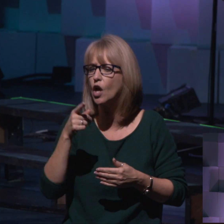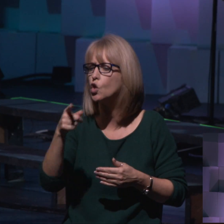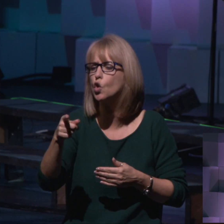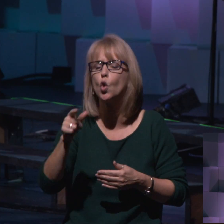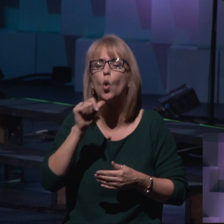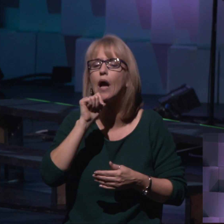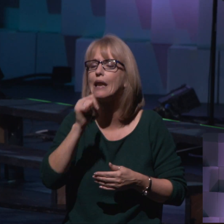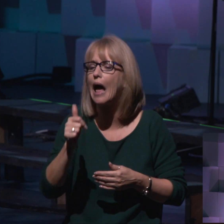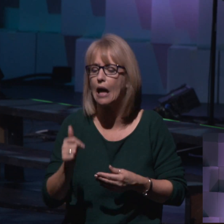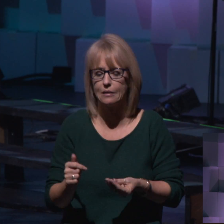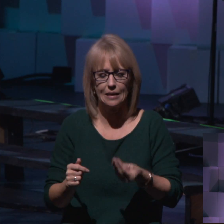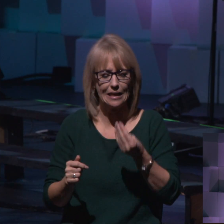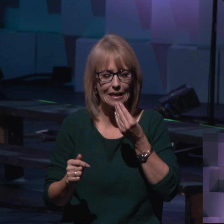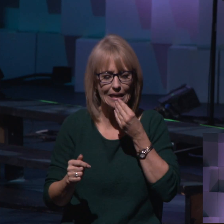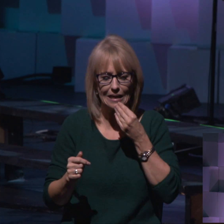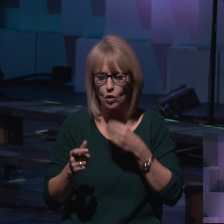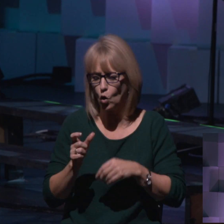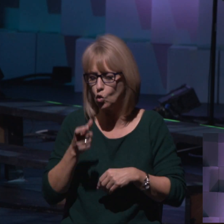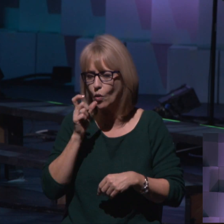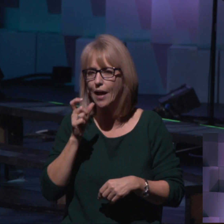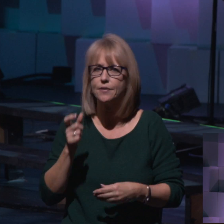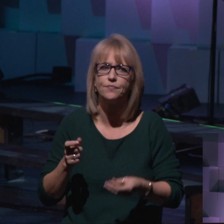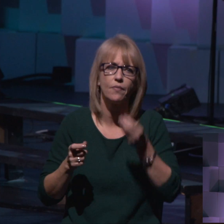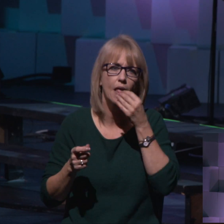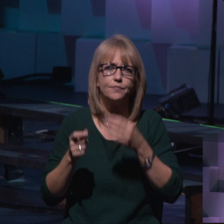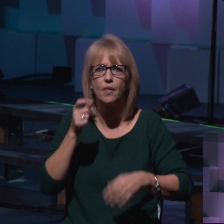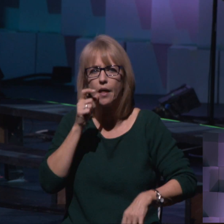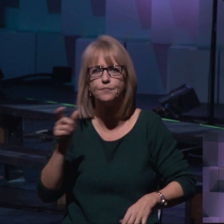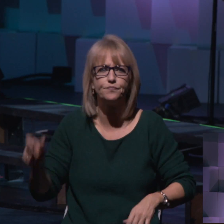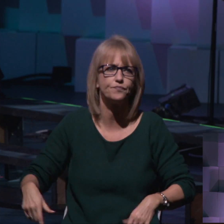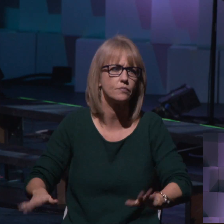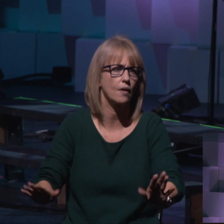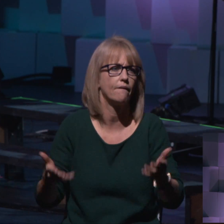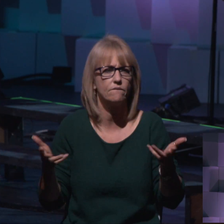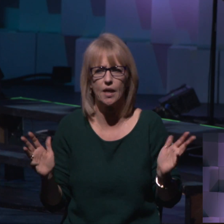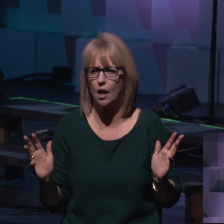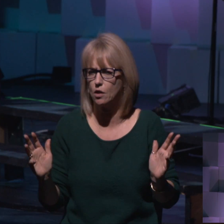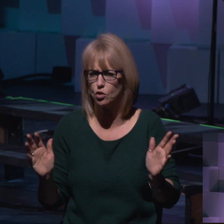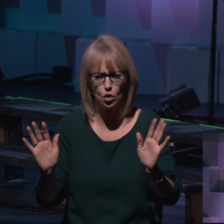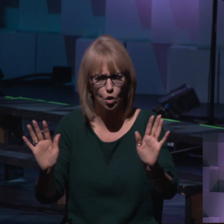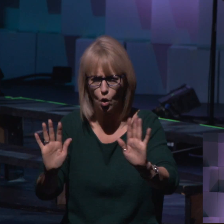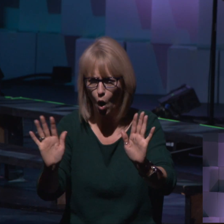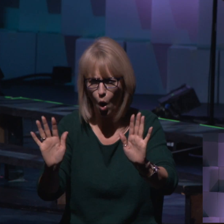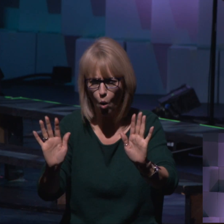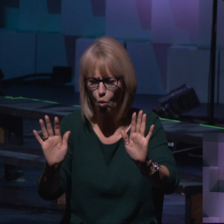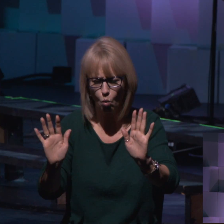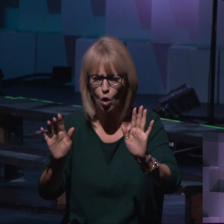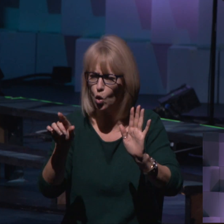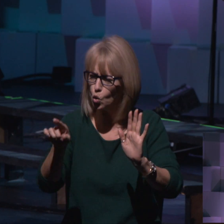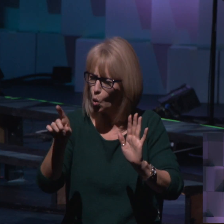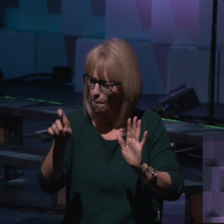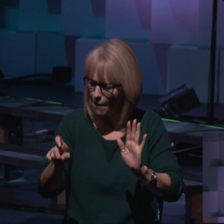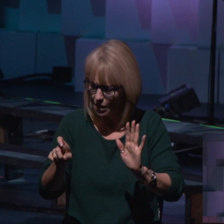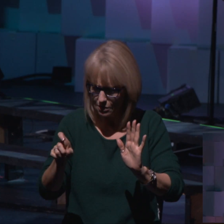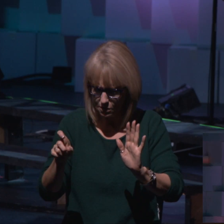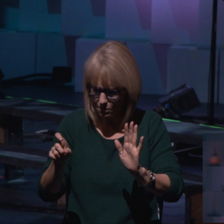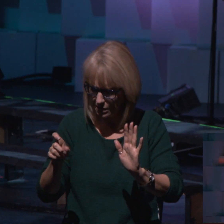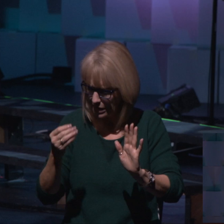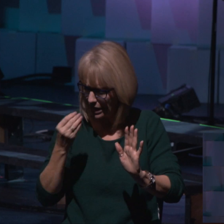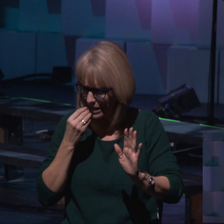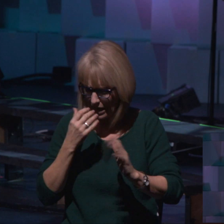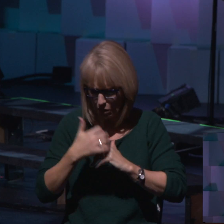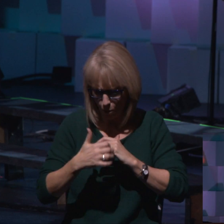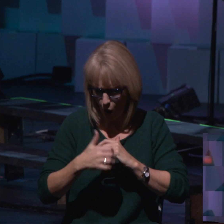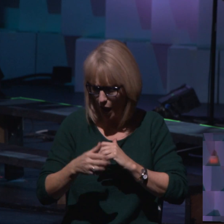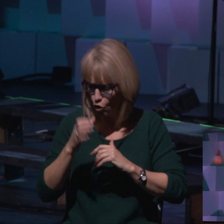an unworthy manner. Because when you do, you're bringing judgment on yourself. But he says, when you take this bread, you take this cup, you